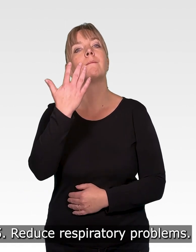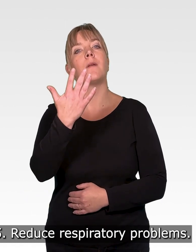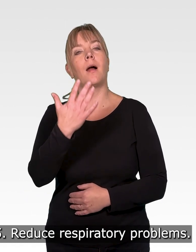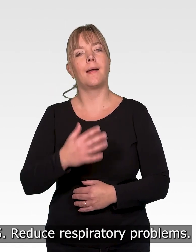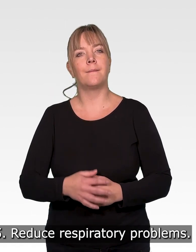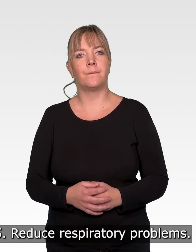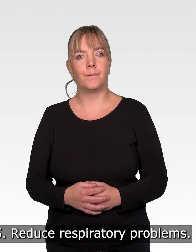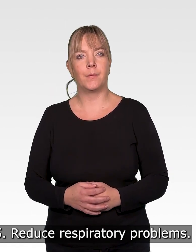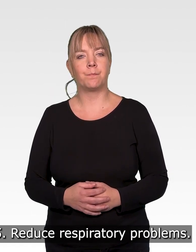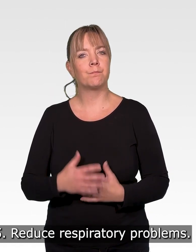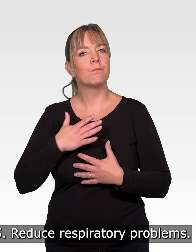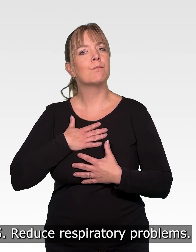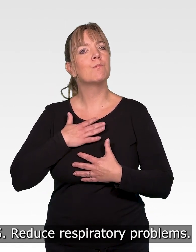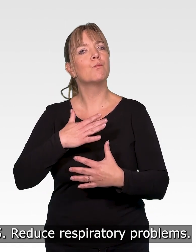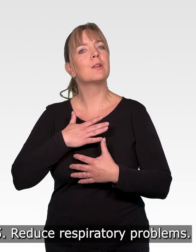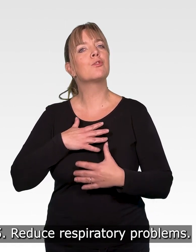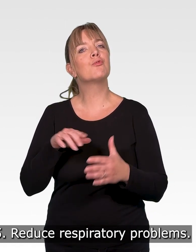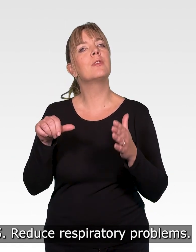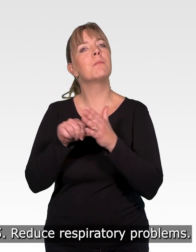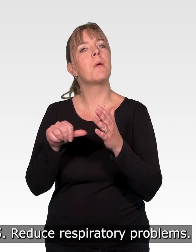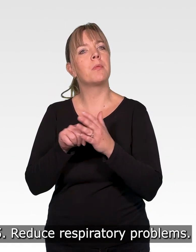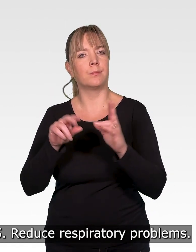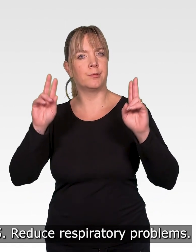5. Reduce respiratory problems.